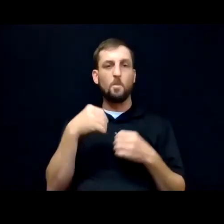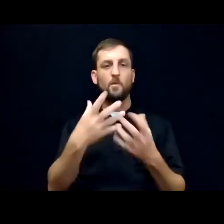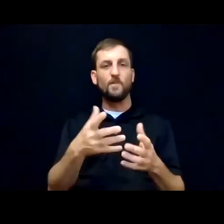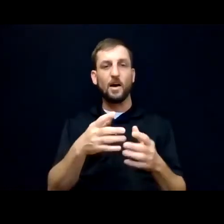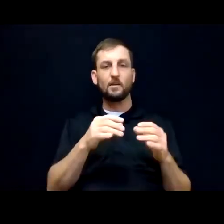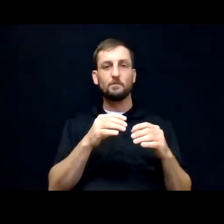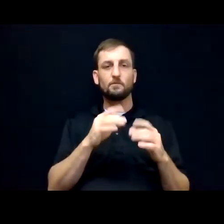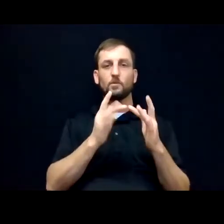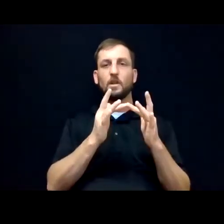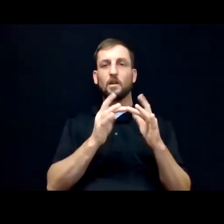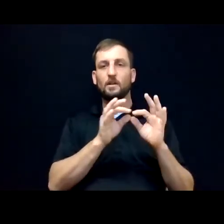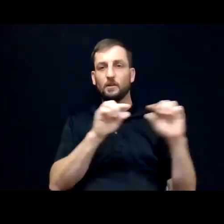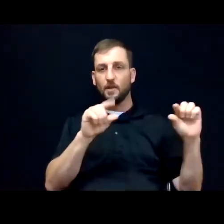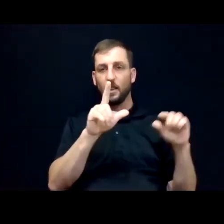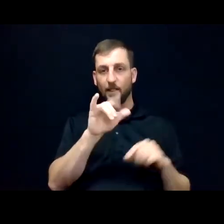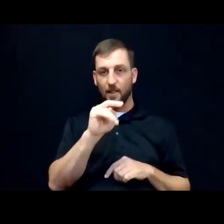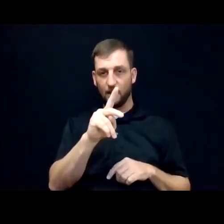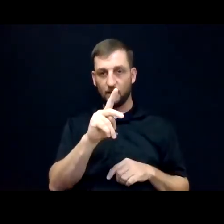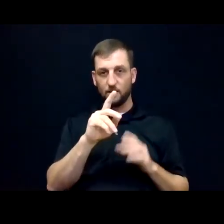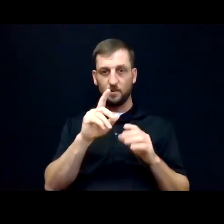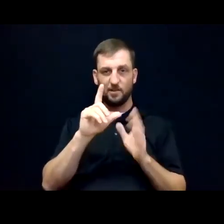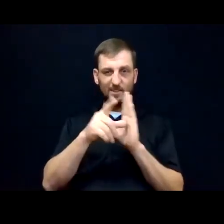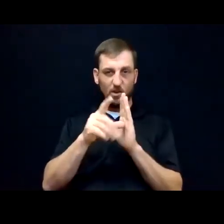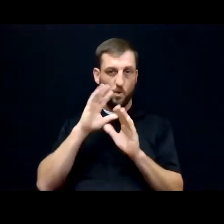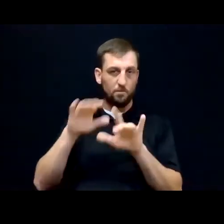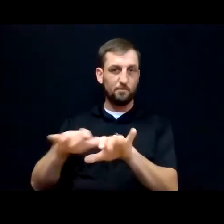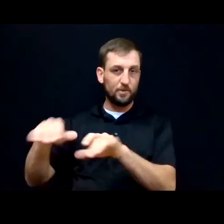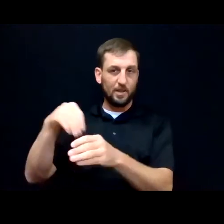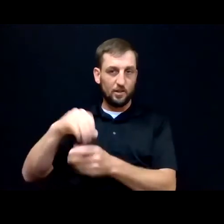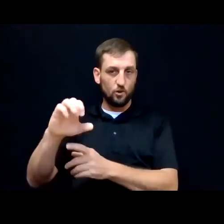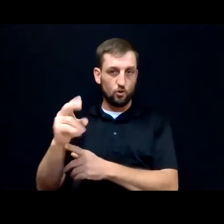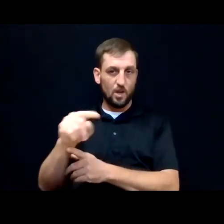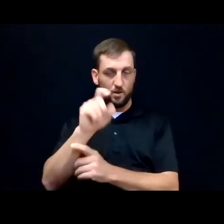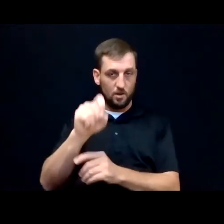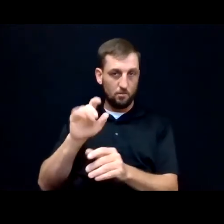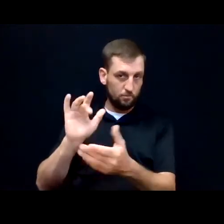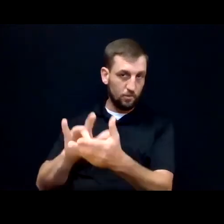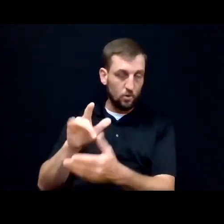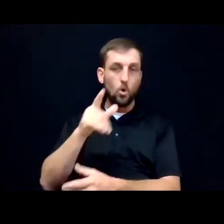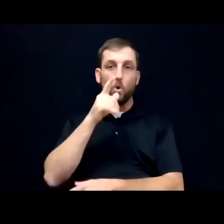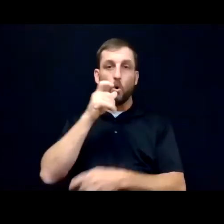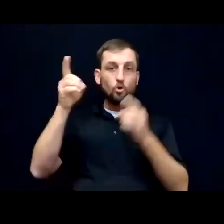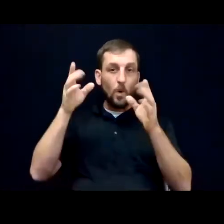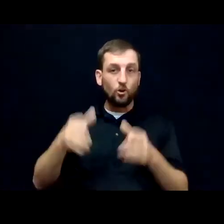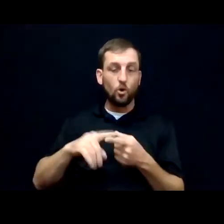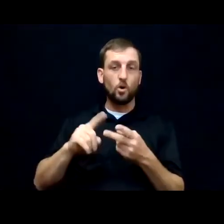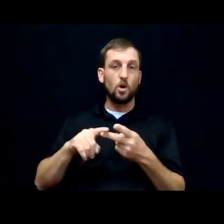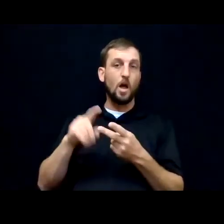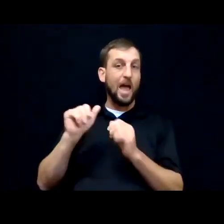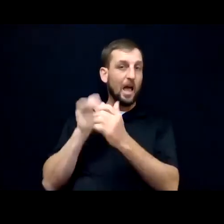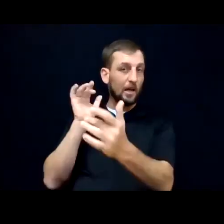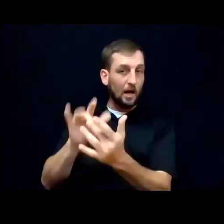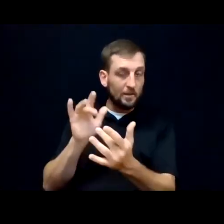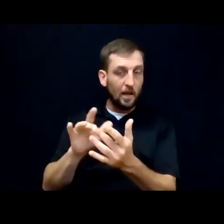chat shortly if you want to have access to that. It provides who the director is, the contact information, what services